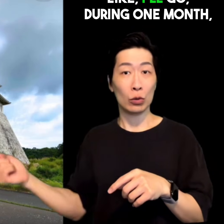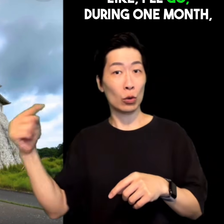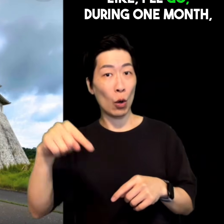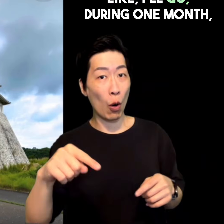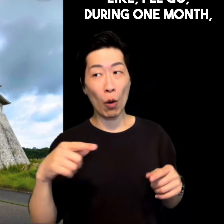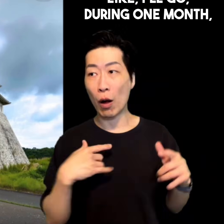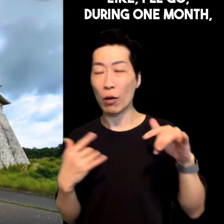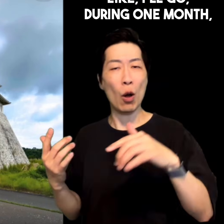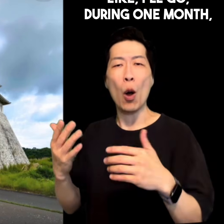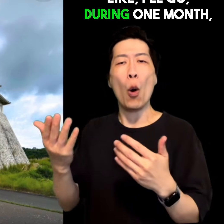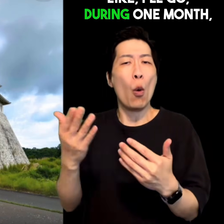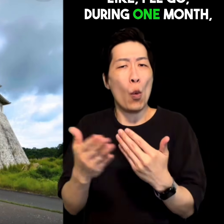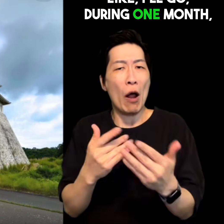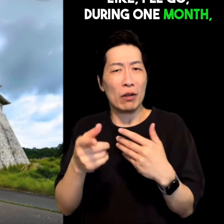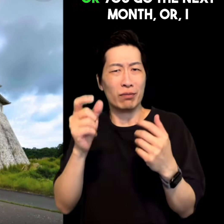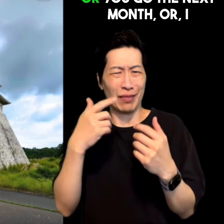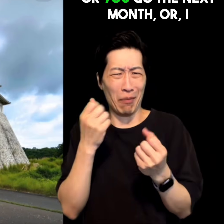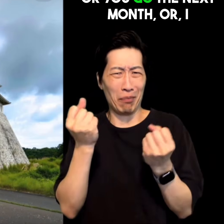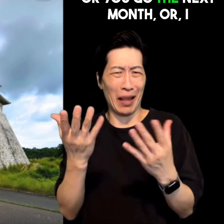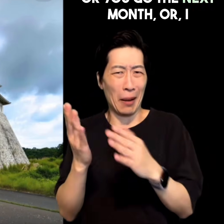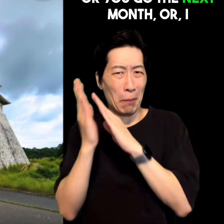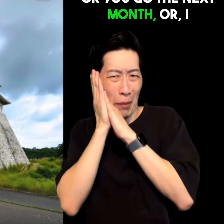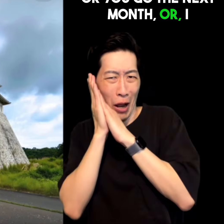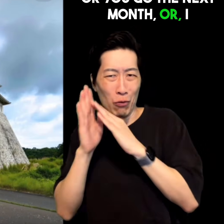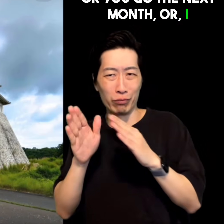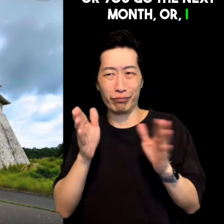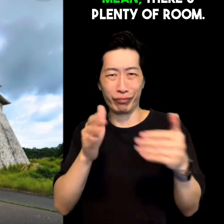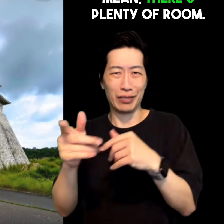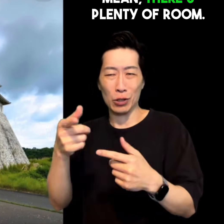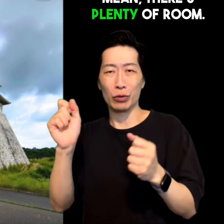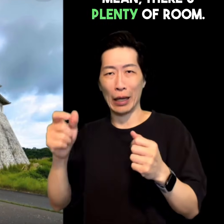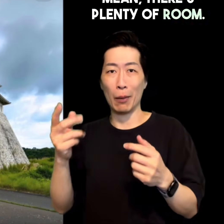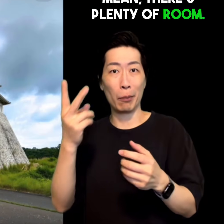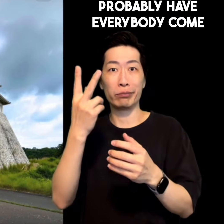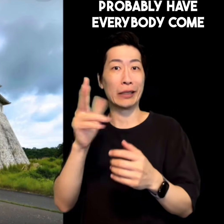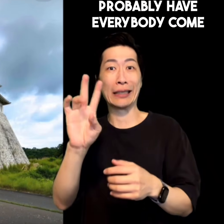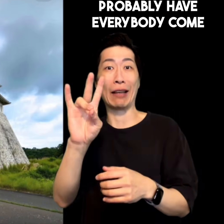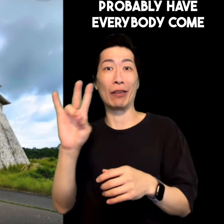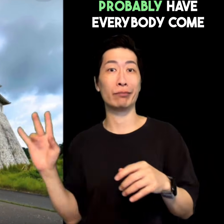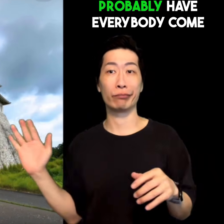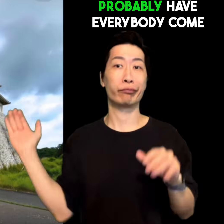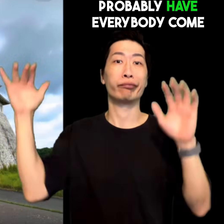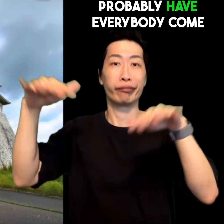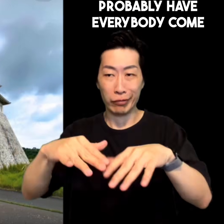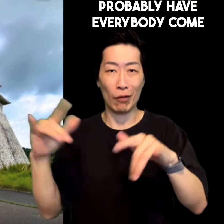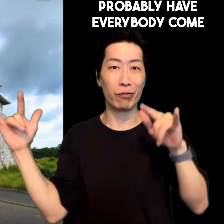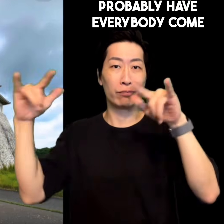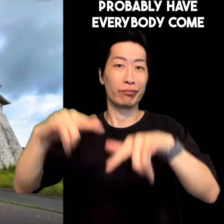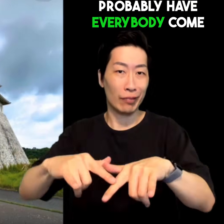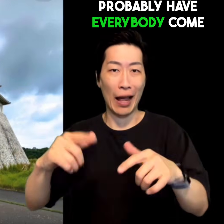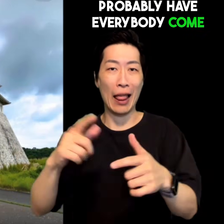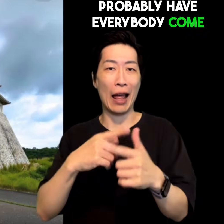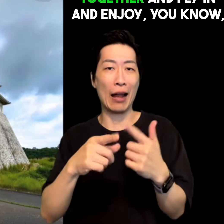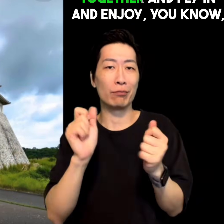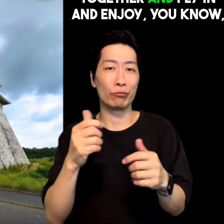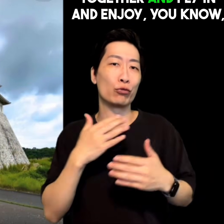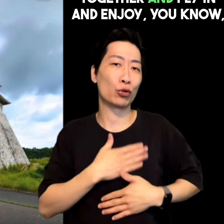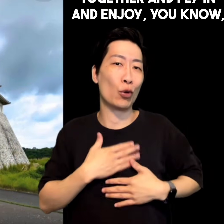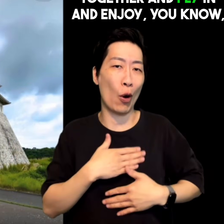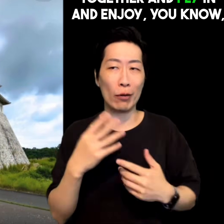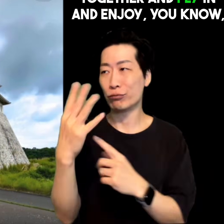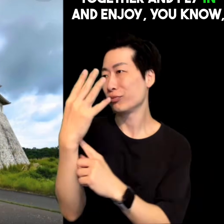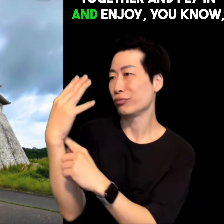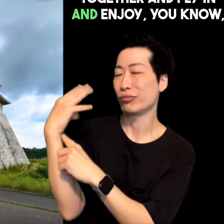Like, I'll go during one month, or you go the next month, or I mean, there's plenty of room, so you can all probably have everybody come together